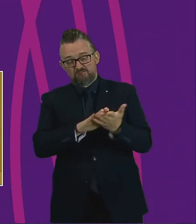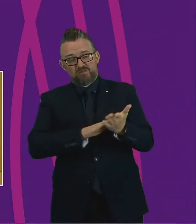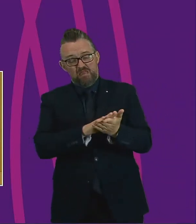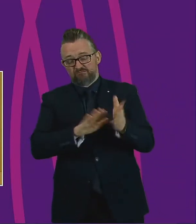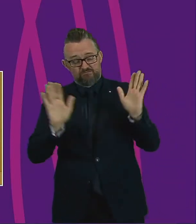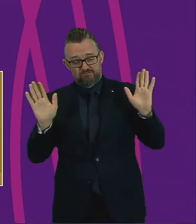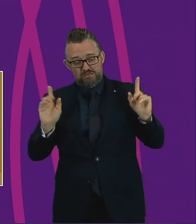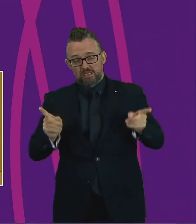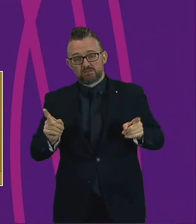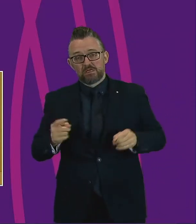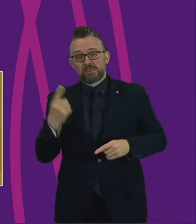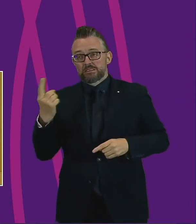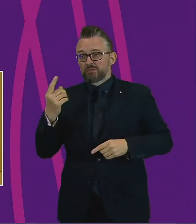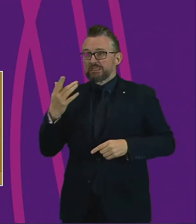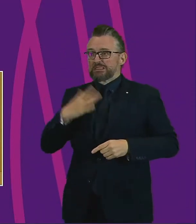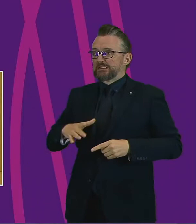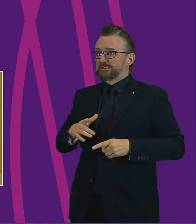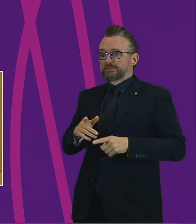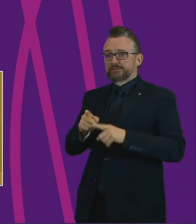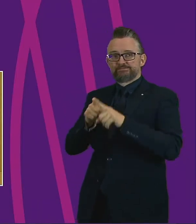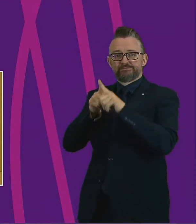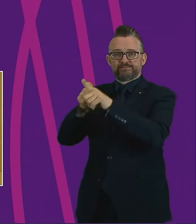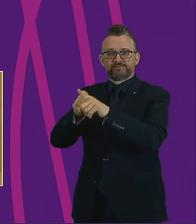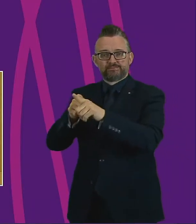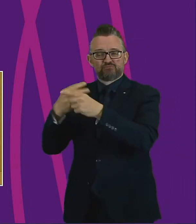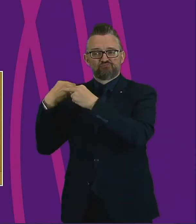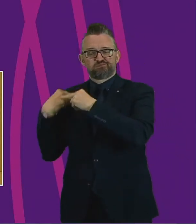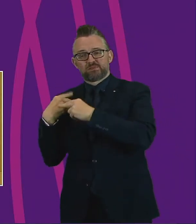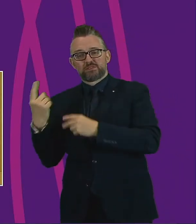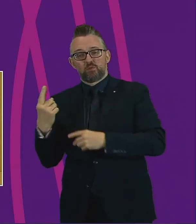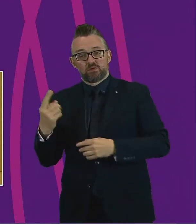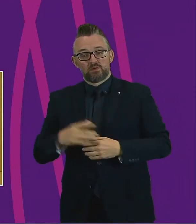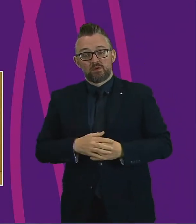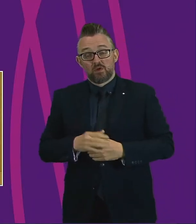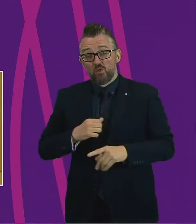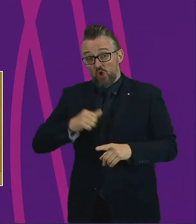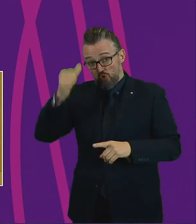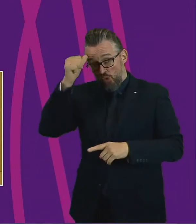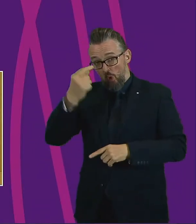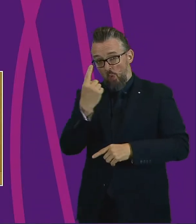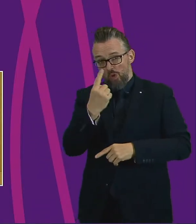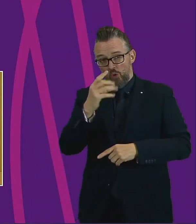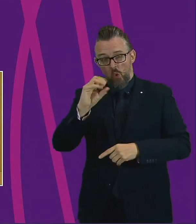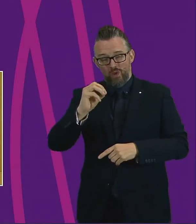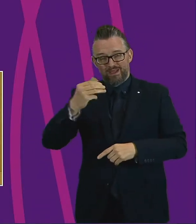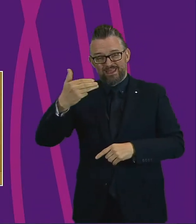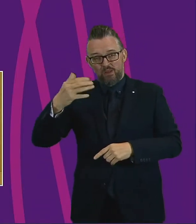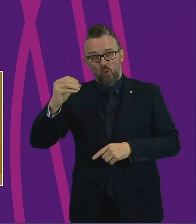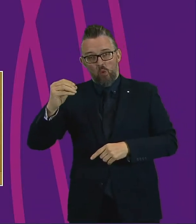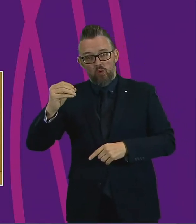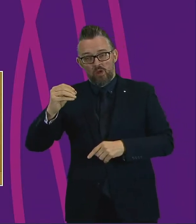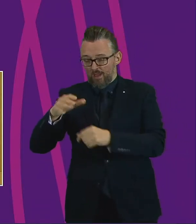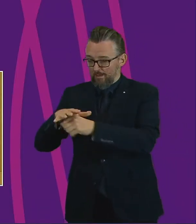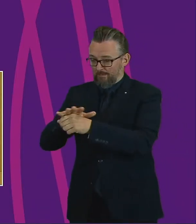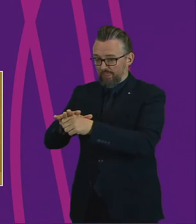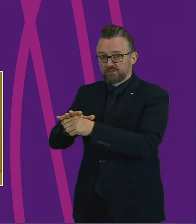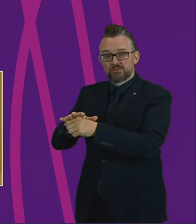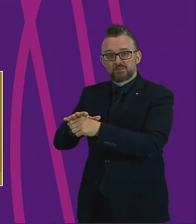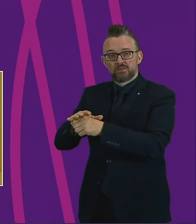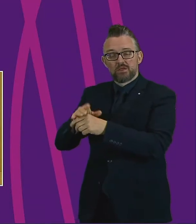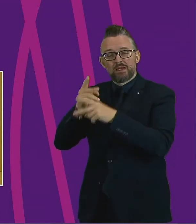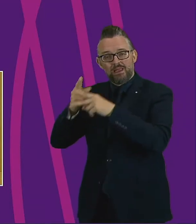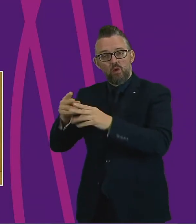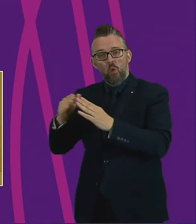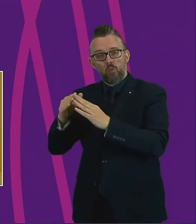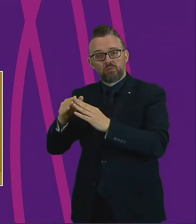dad. Someone needs to be held accountable." First Minister, we know that 1,090 additional care home places were purchased and